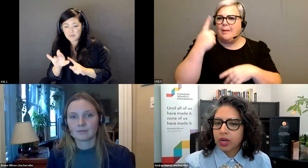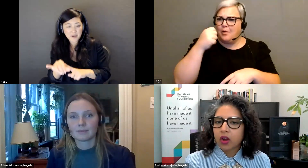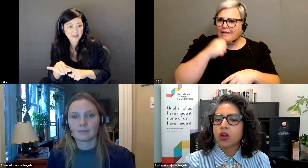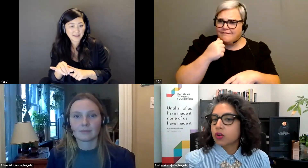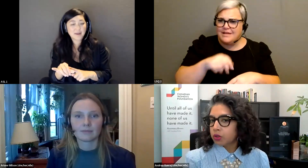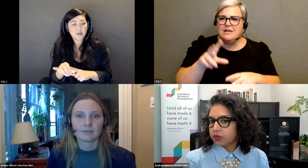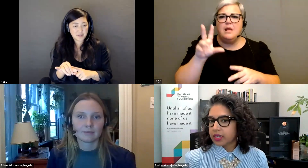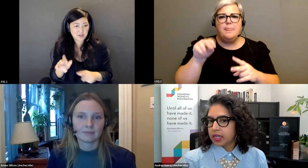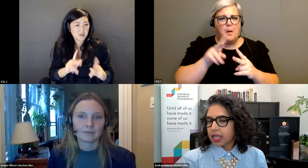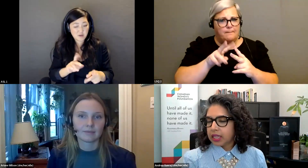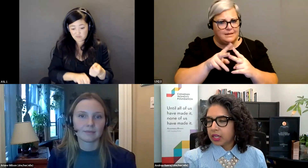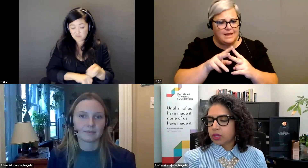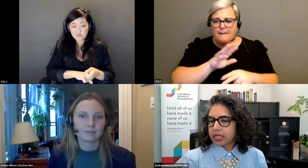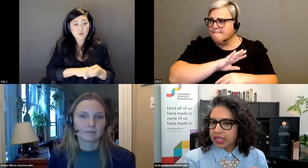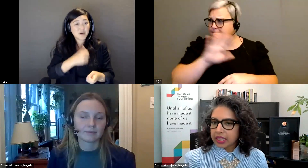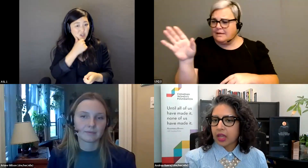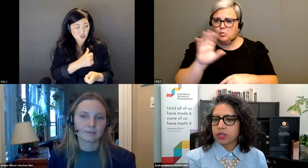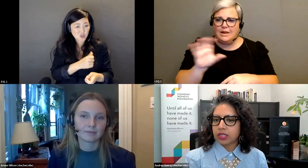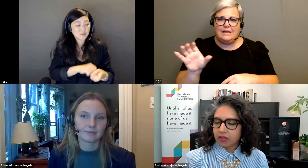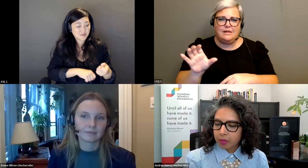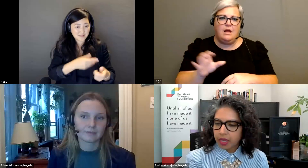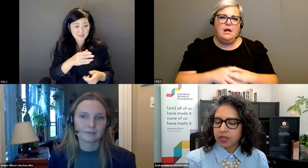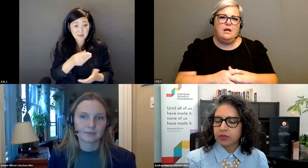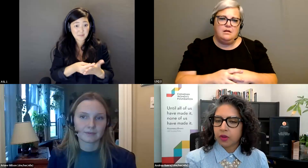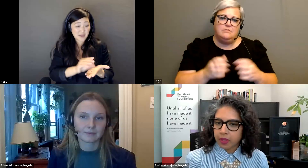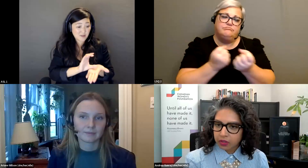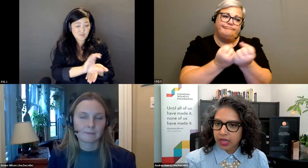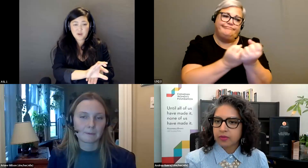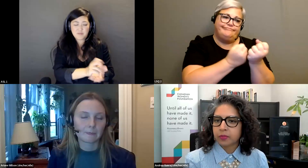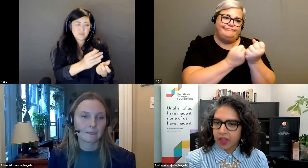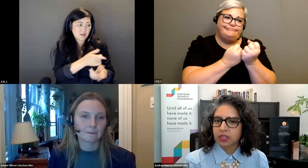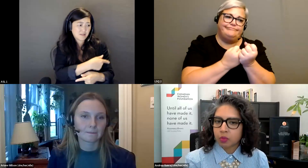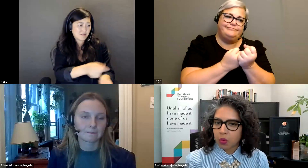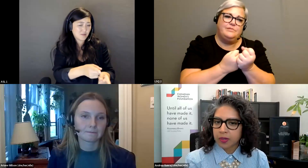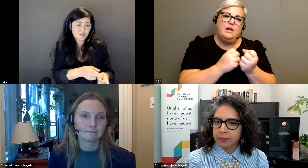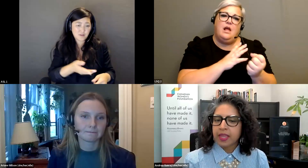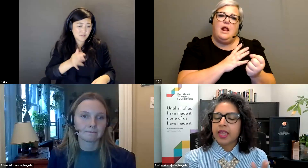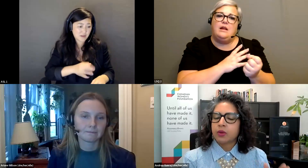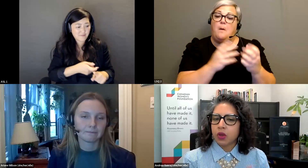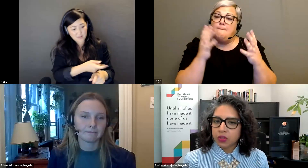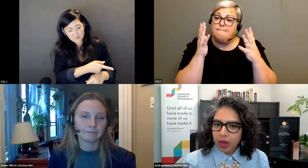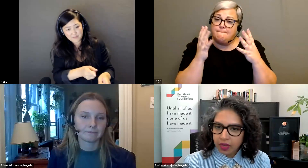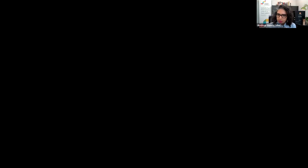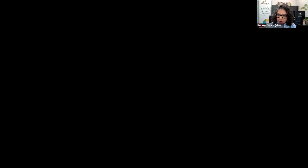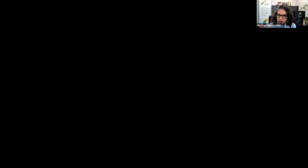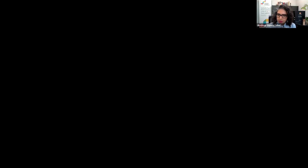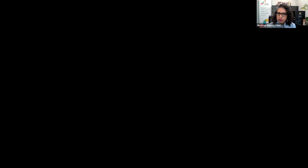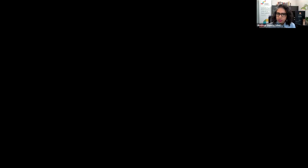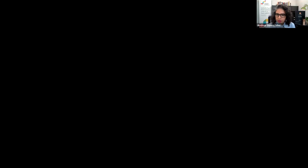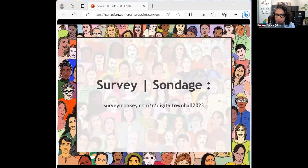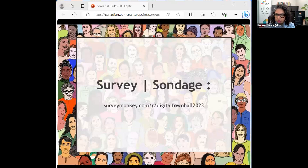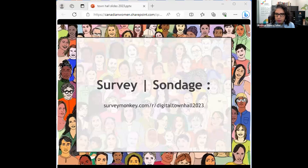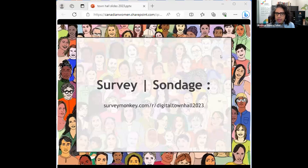by supporting our Girls Fund. Literally thousands have benefited from their steadfast support. And we also have a gift